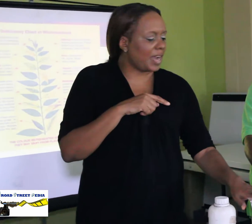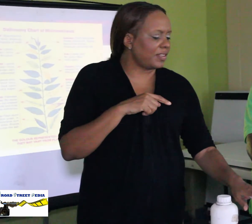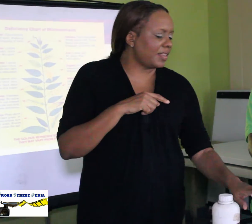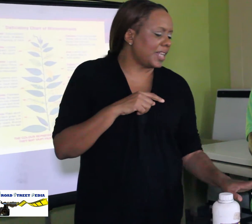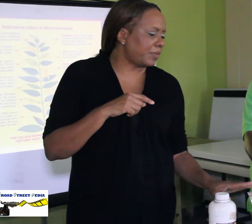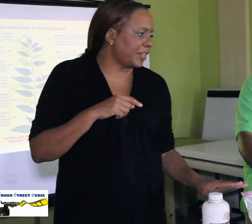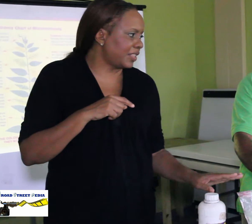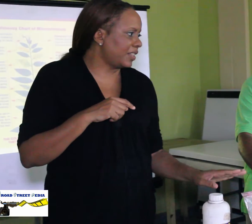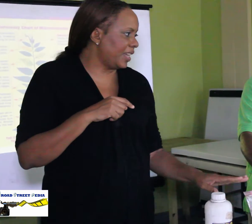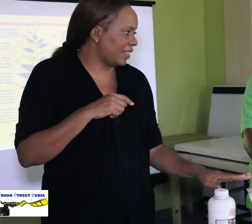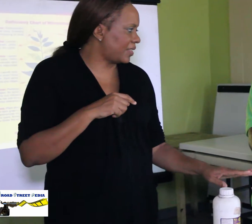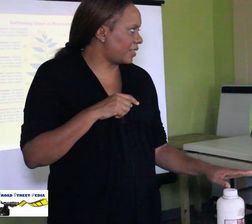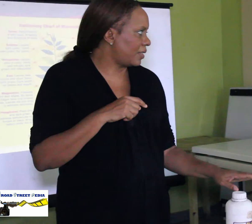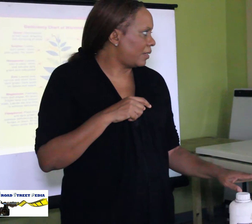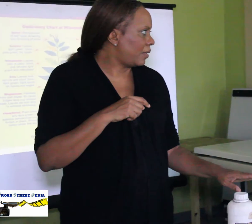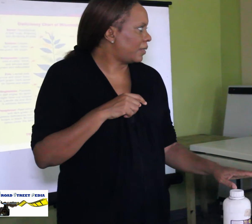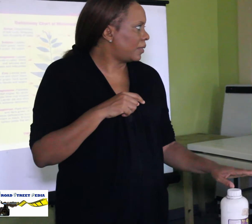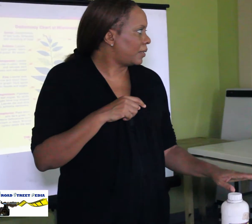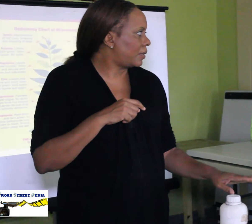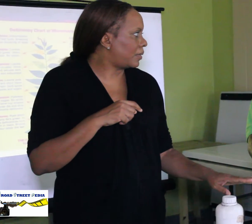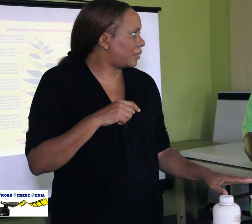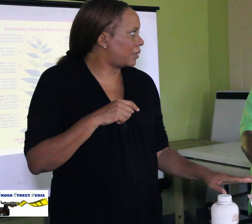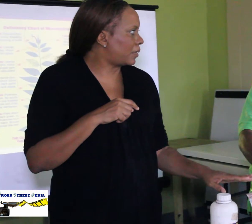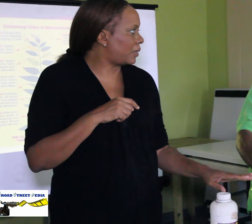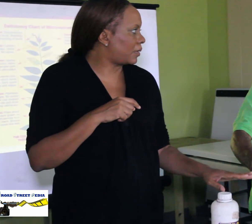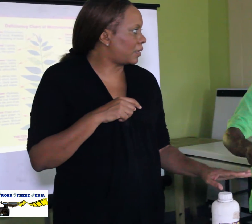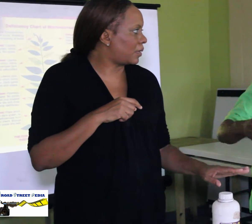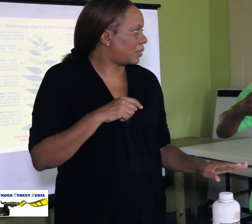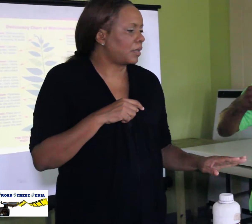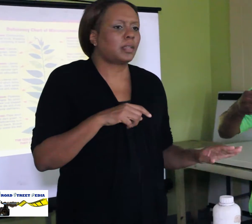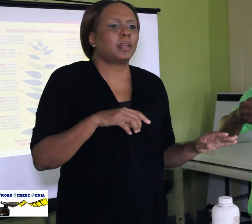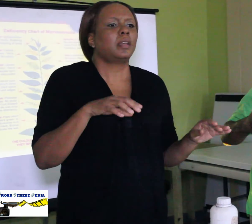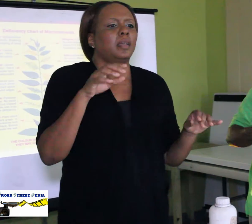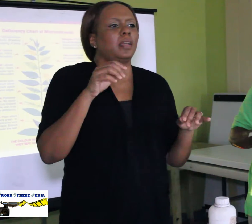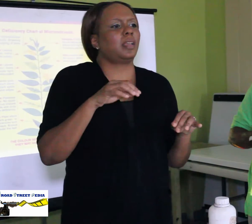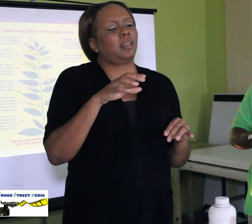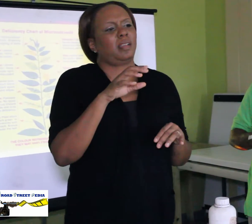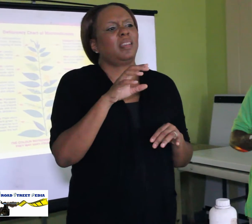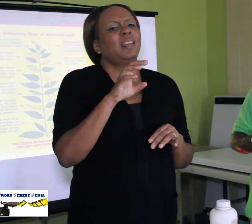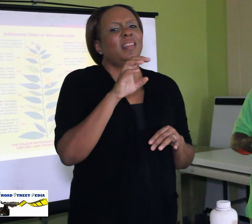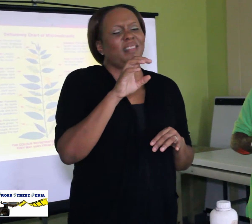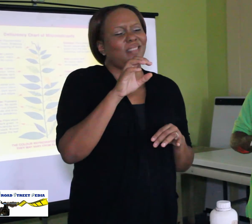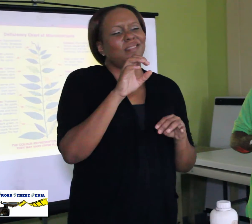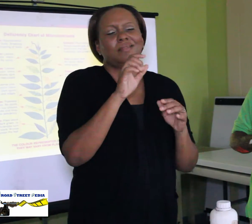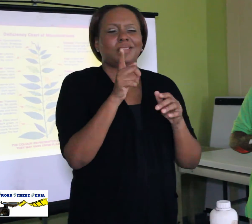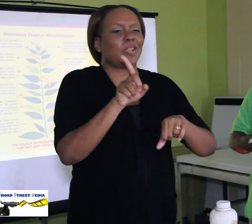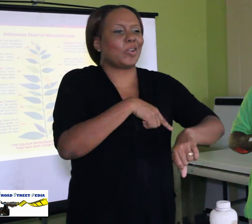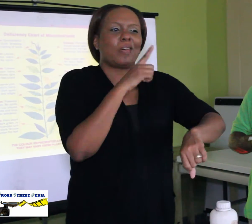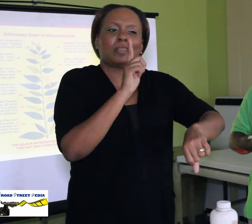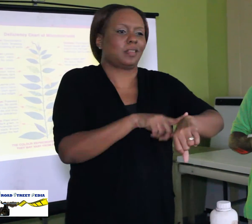This carries expiration dates. Yes, but it's not. We just offer it.